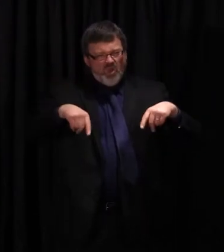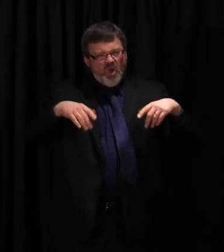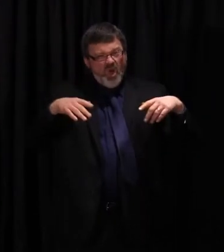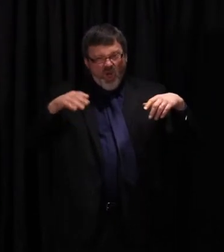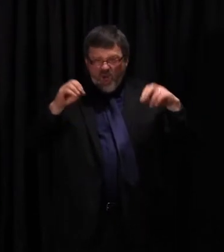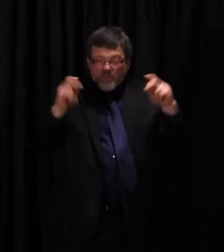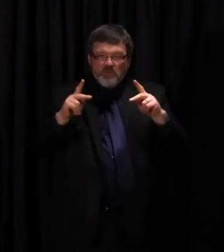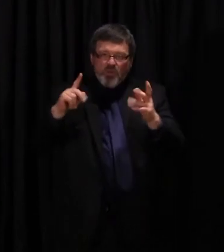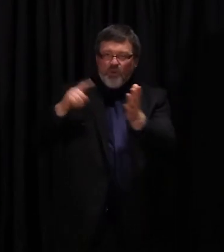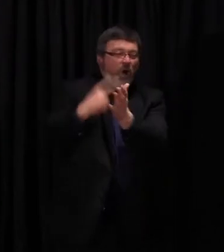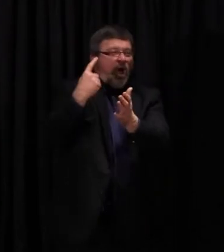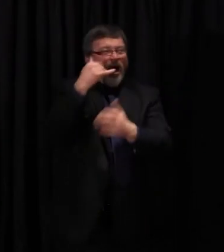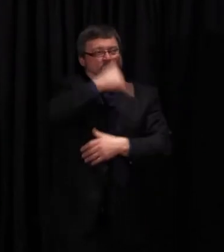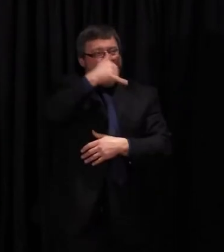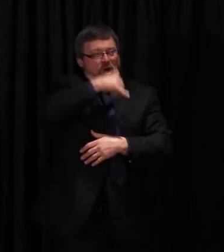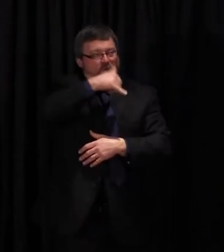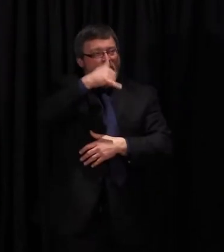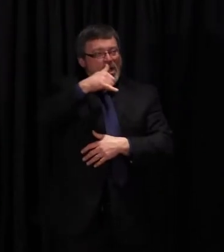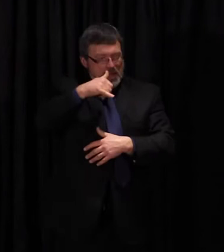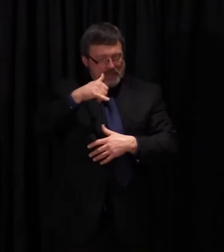state.